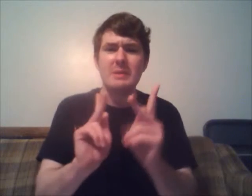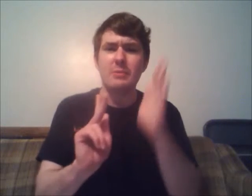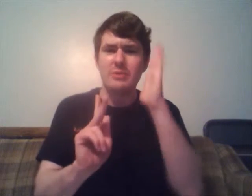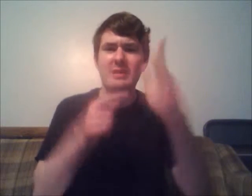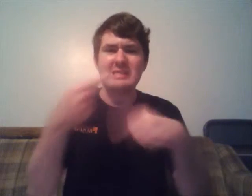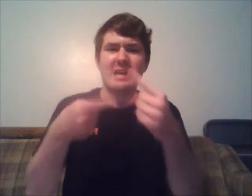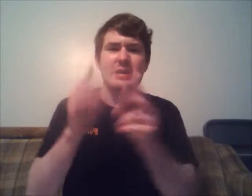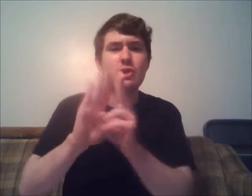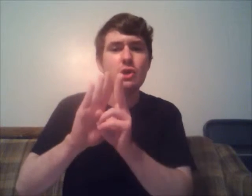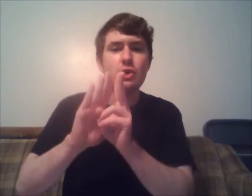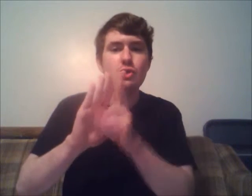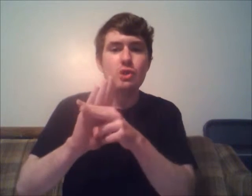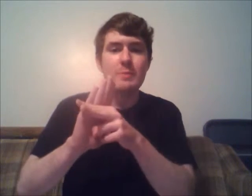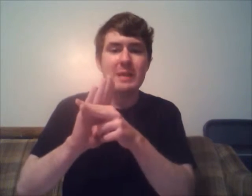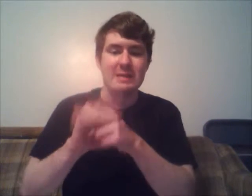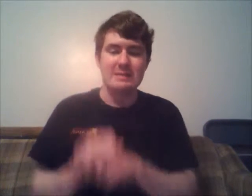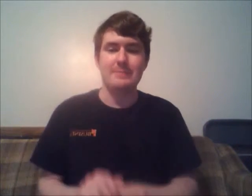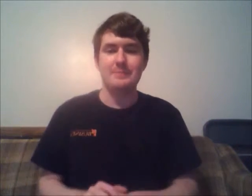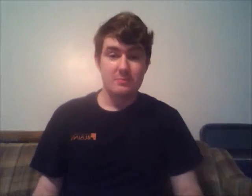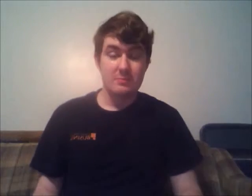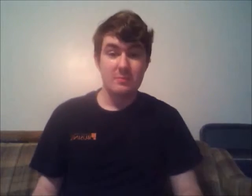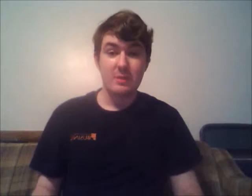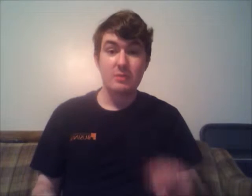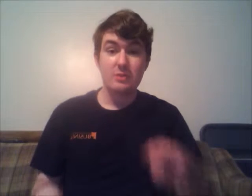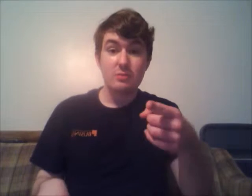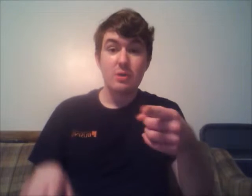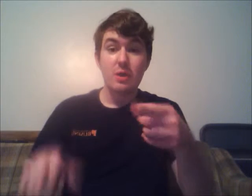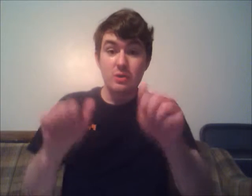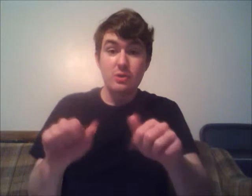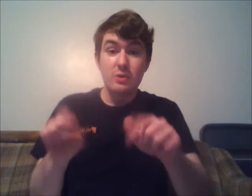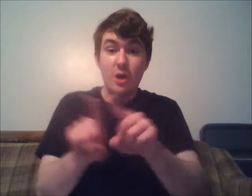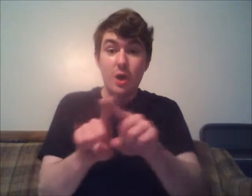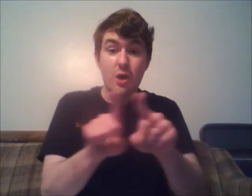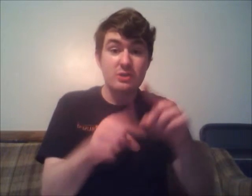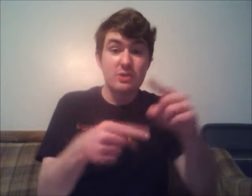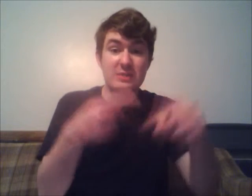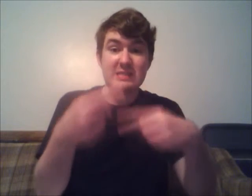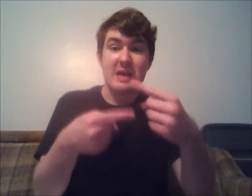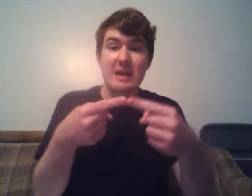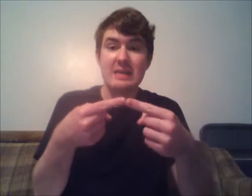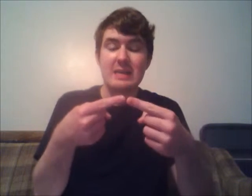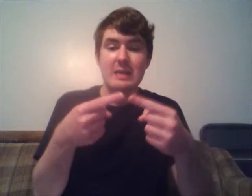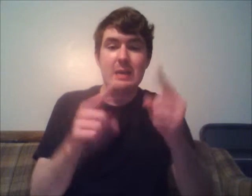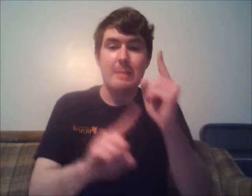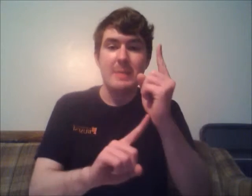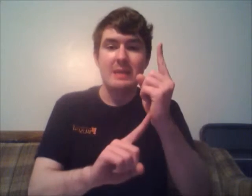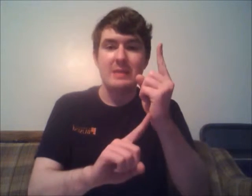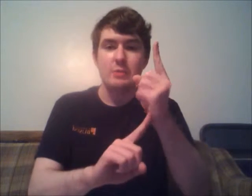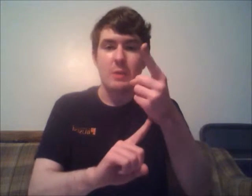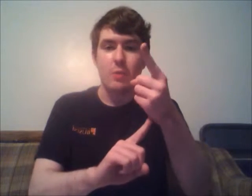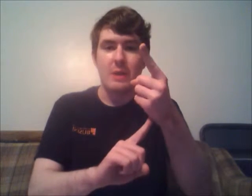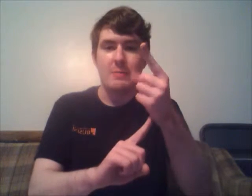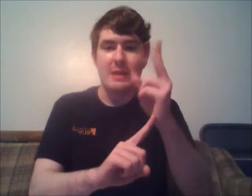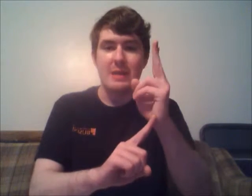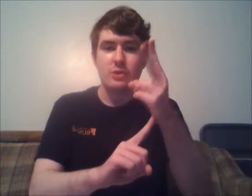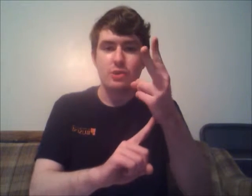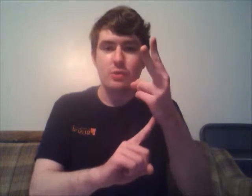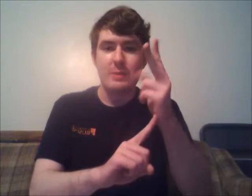they're going to sign 2 minutes. So you can also sign minute this way: 1 minute, 2 minute,